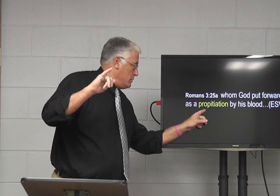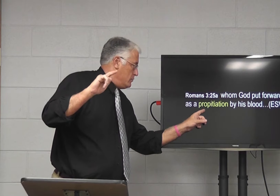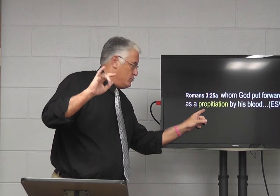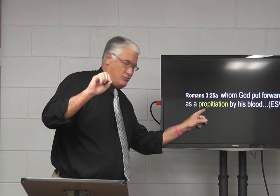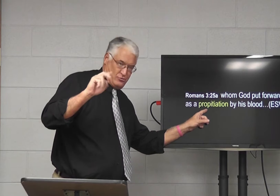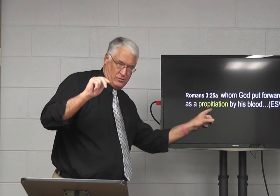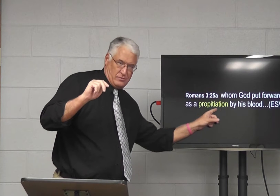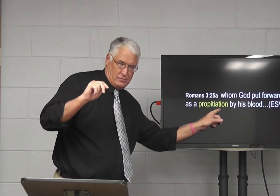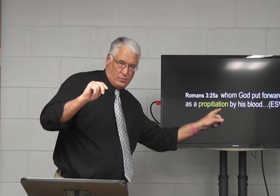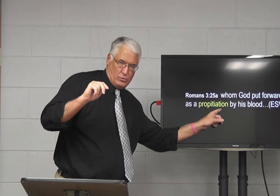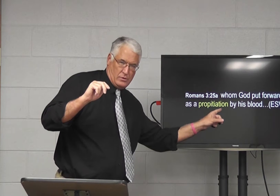propitiation.